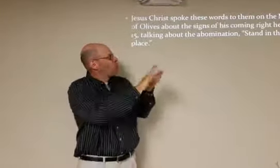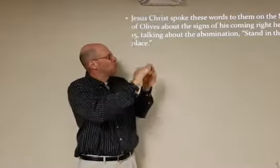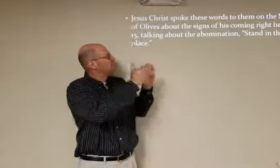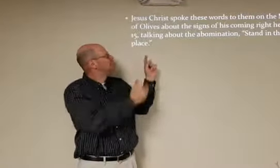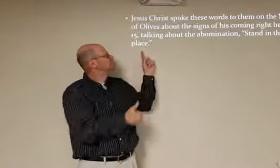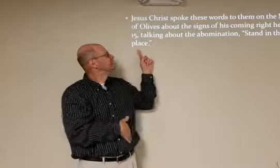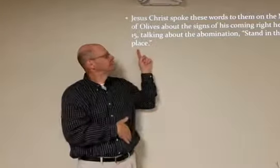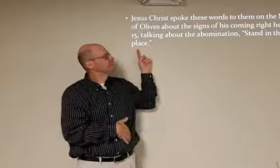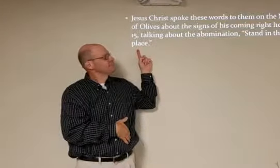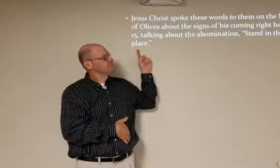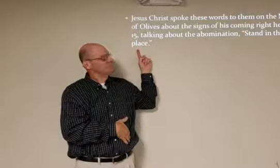Okay,